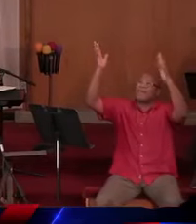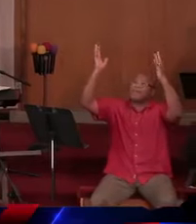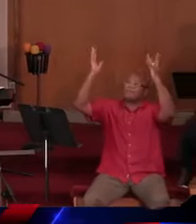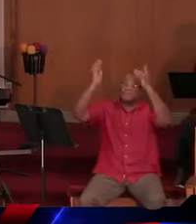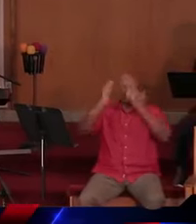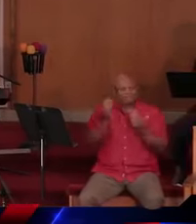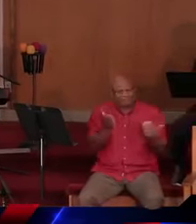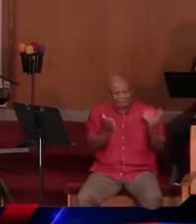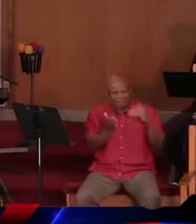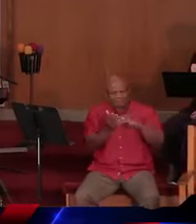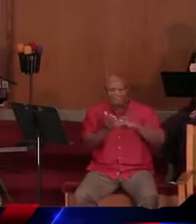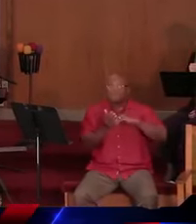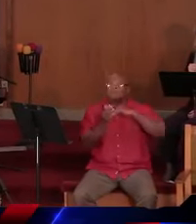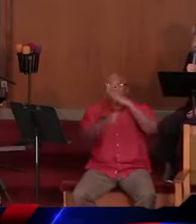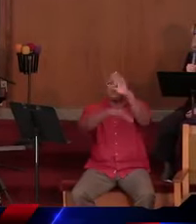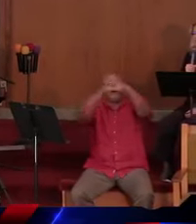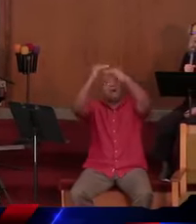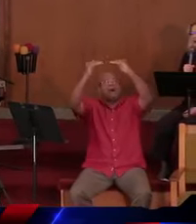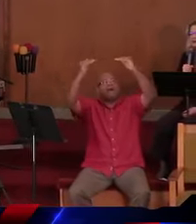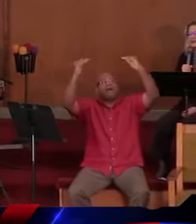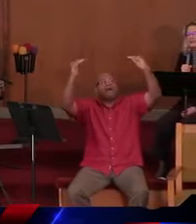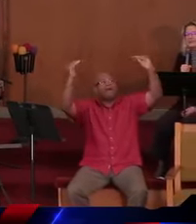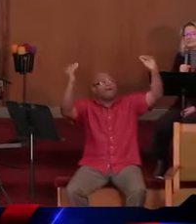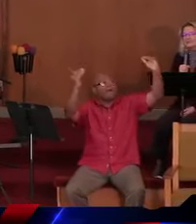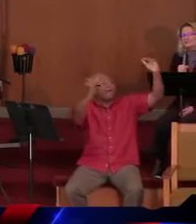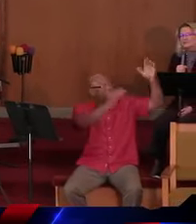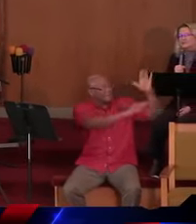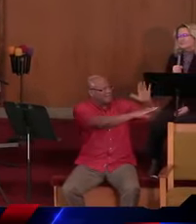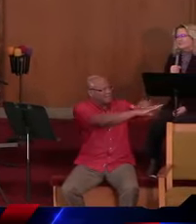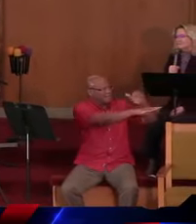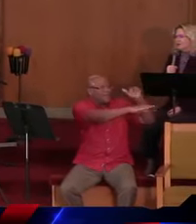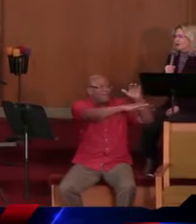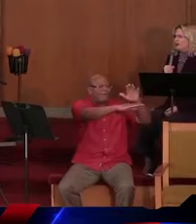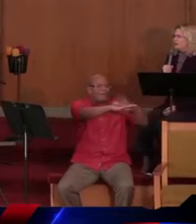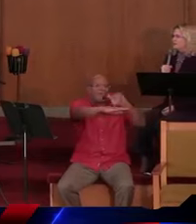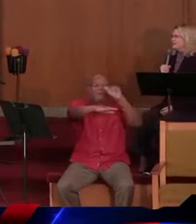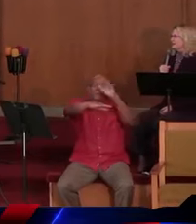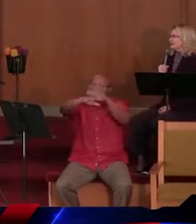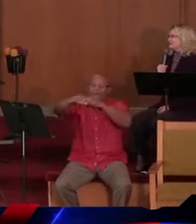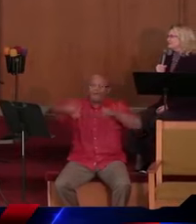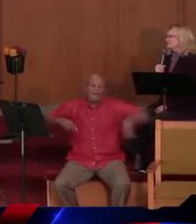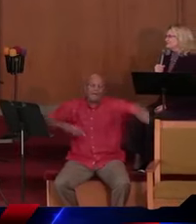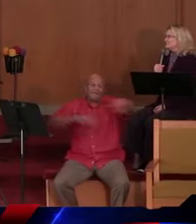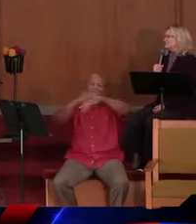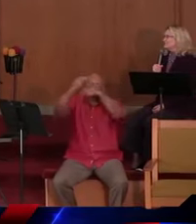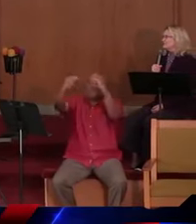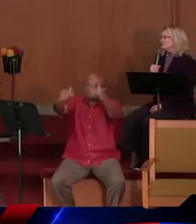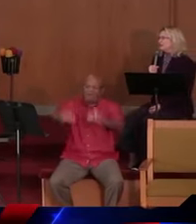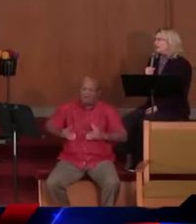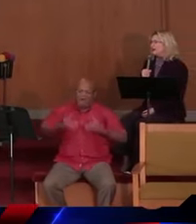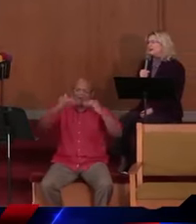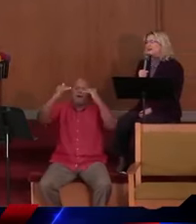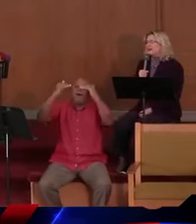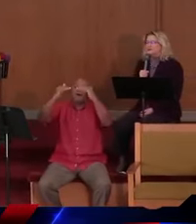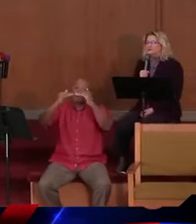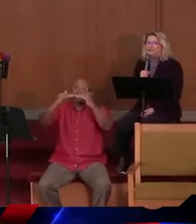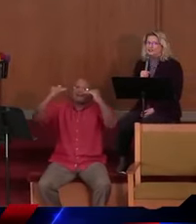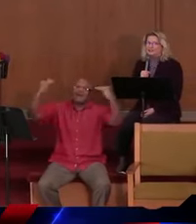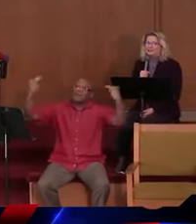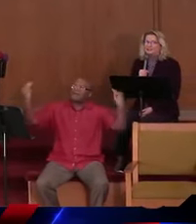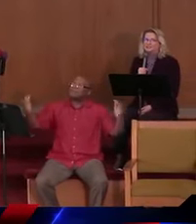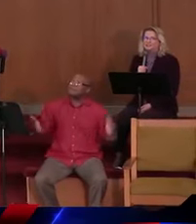Let's sing that again. Sing, Zion is calling us to a